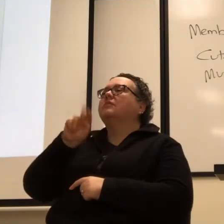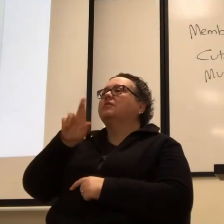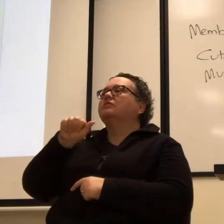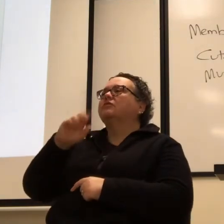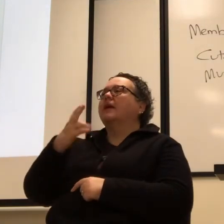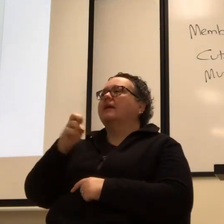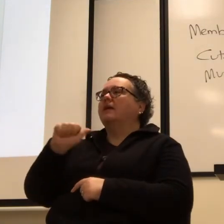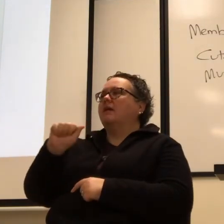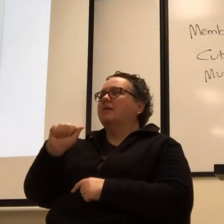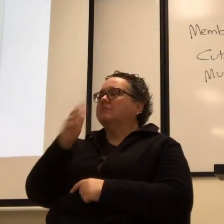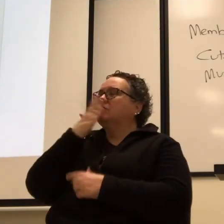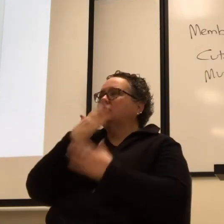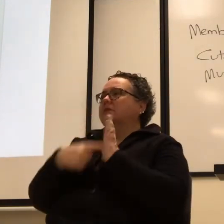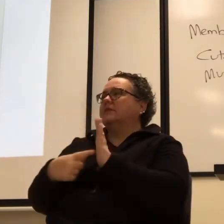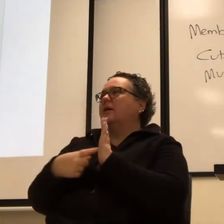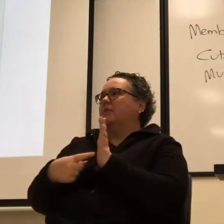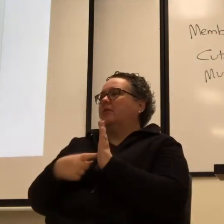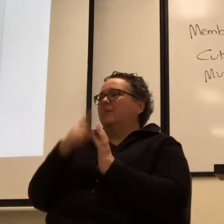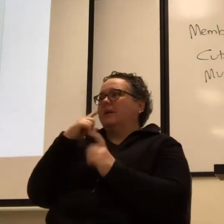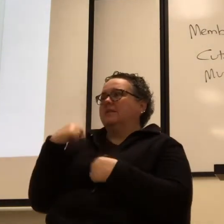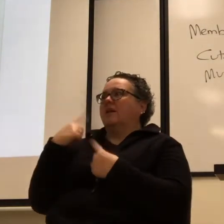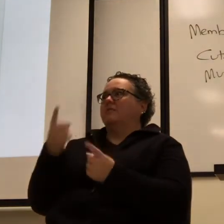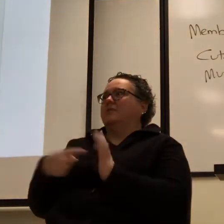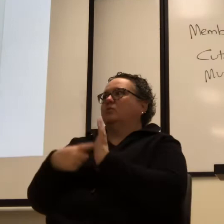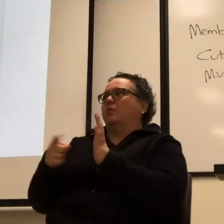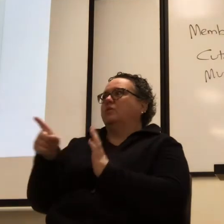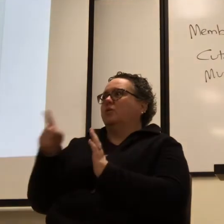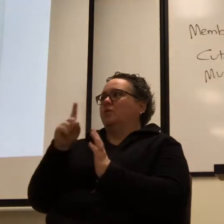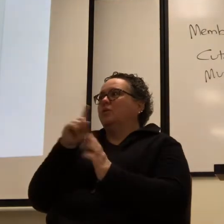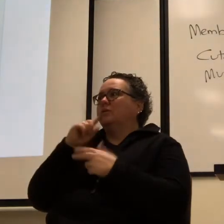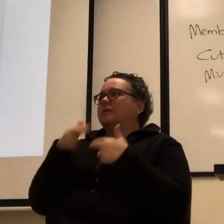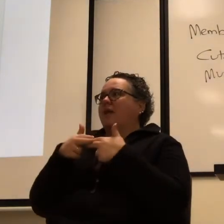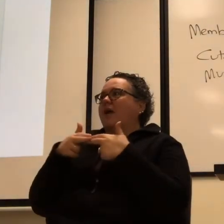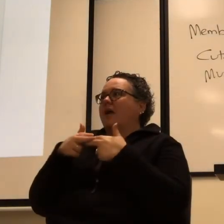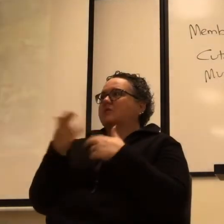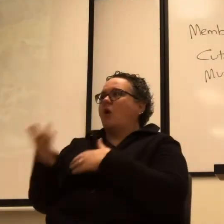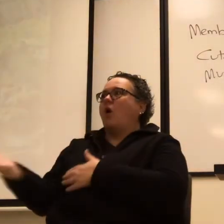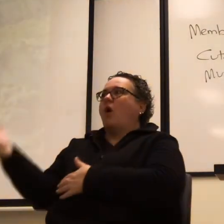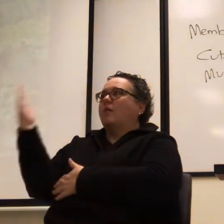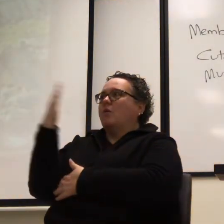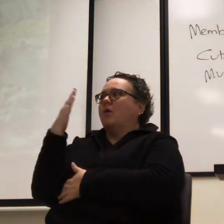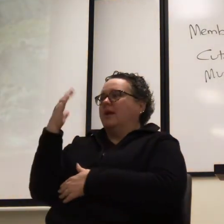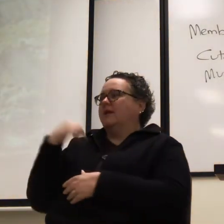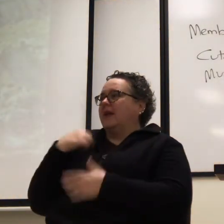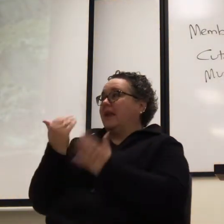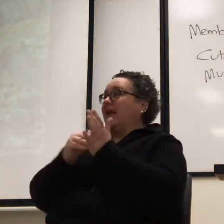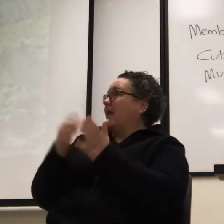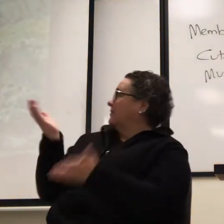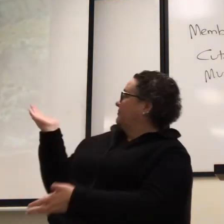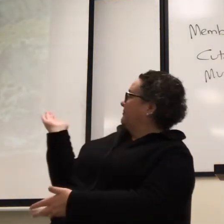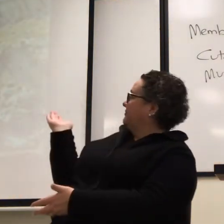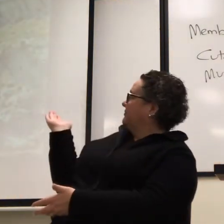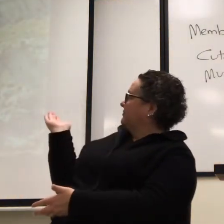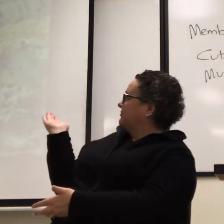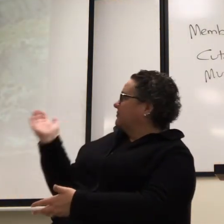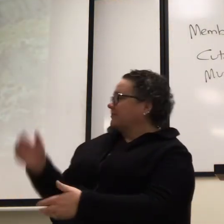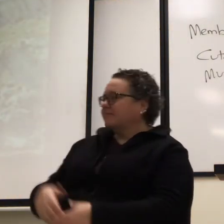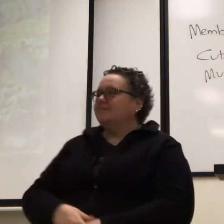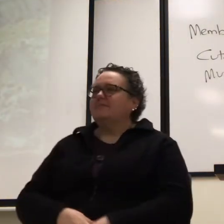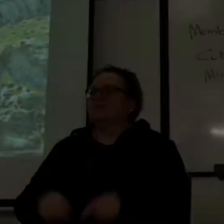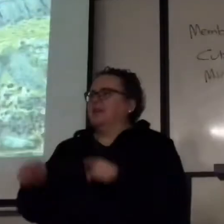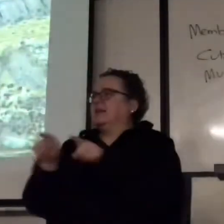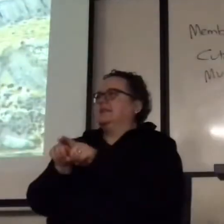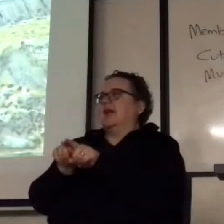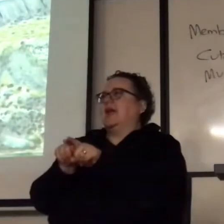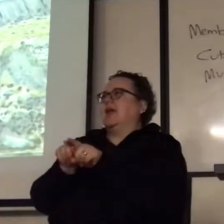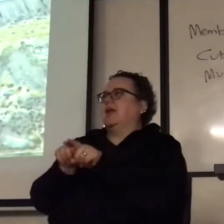I'll just list that as the example because I've been showing you slides of that all morning. Okay, here it is again. Same slide